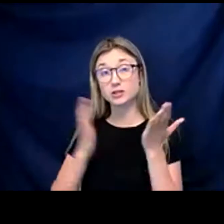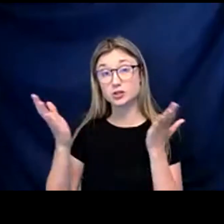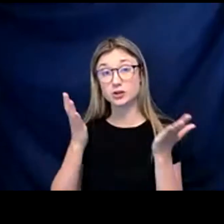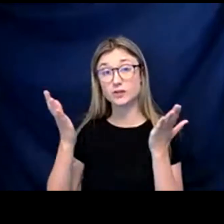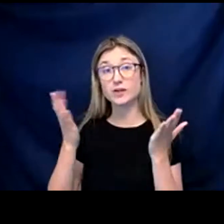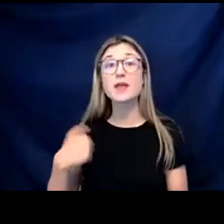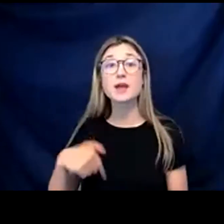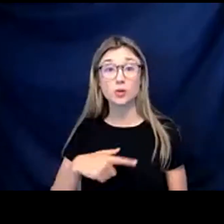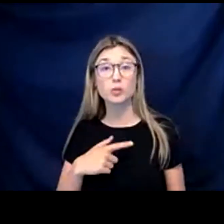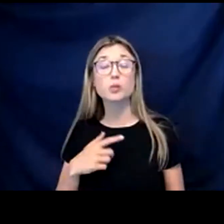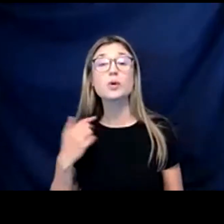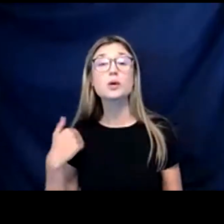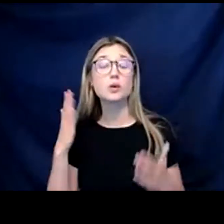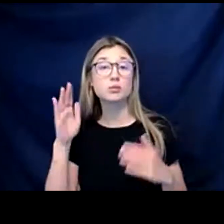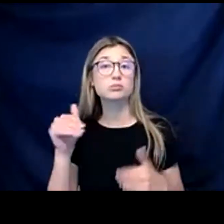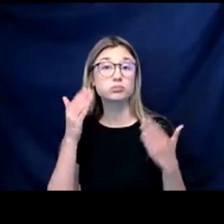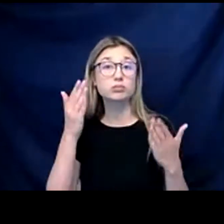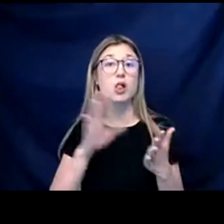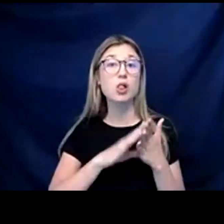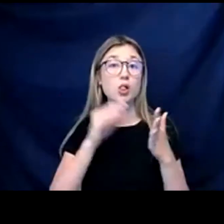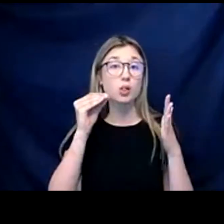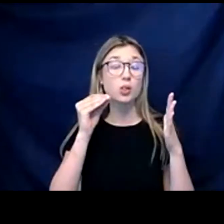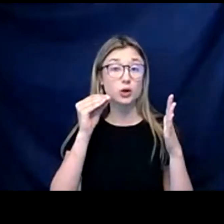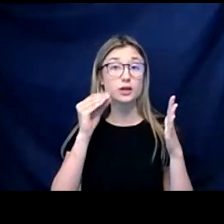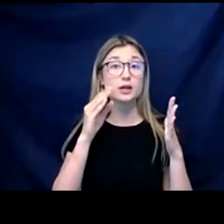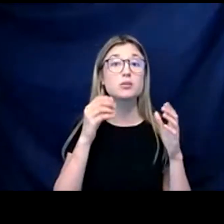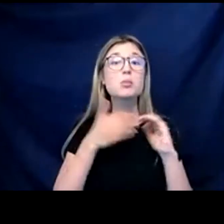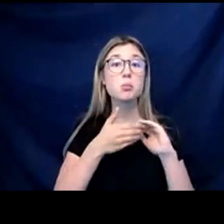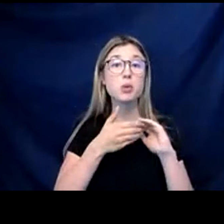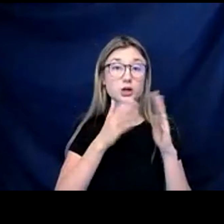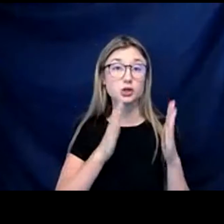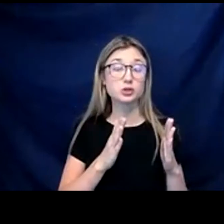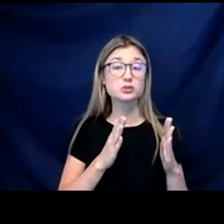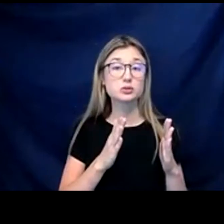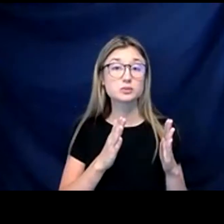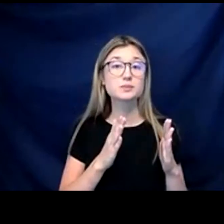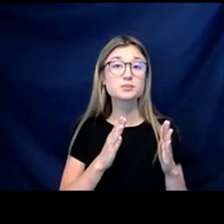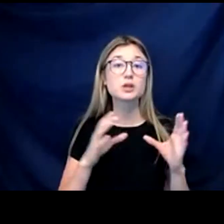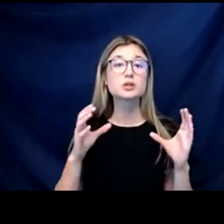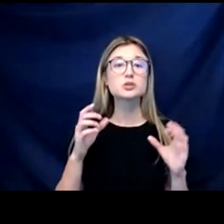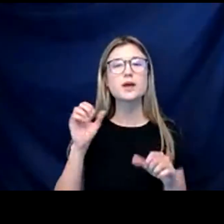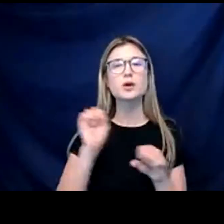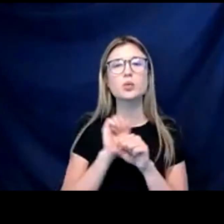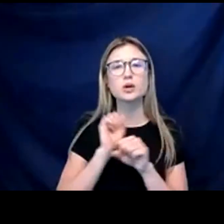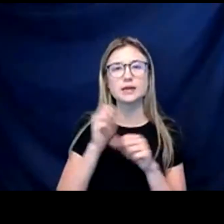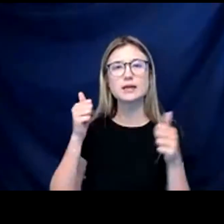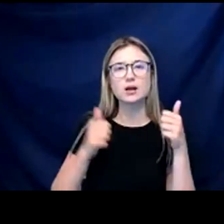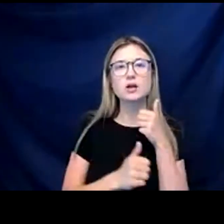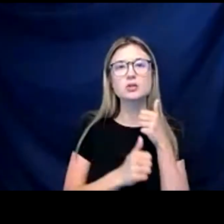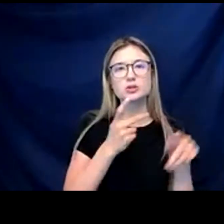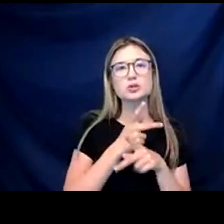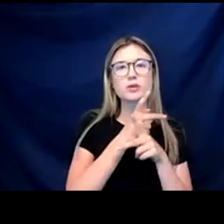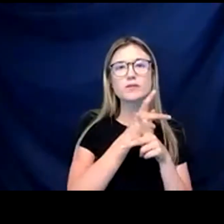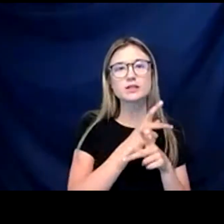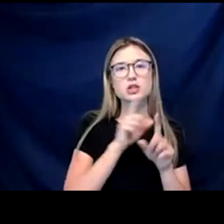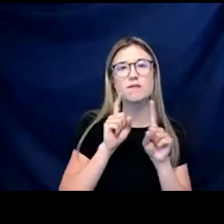partners, which are consumers with disabilities who need this service. So they're working under the supervision of a mentor who helps